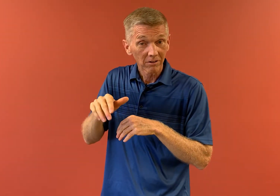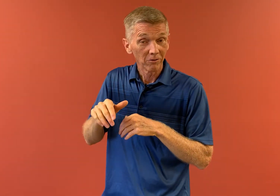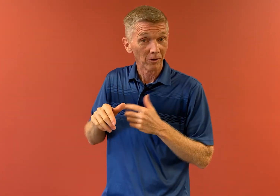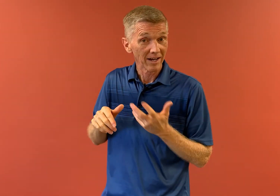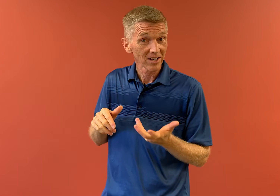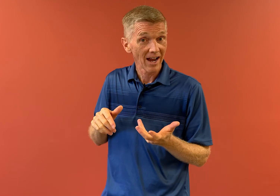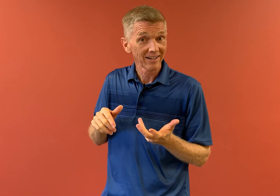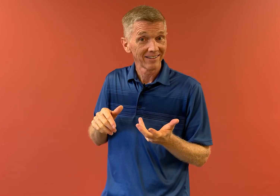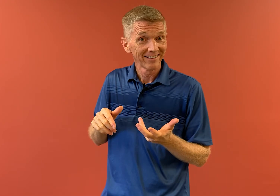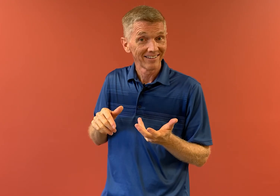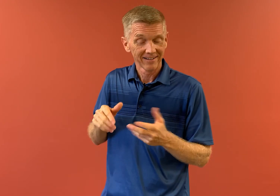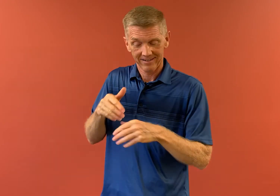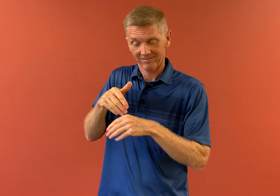what did I sign?